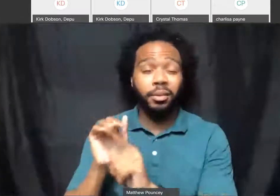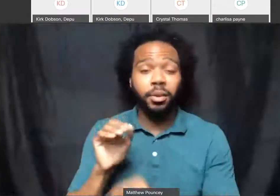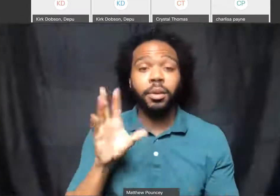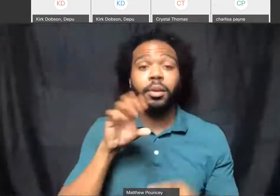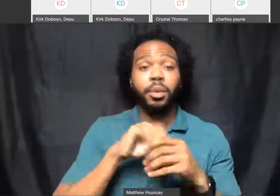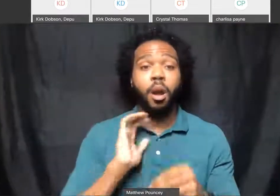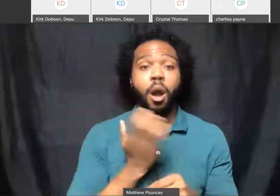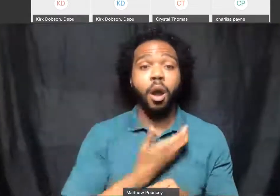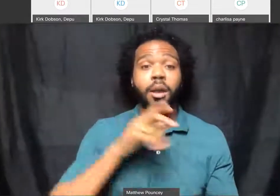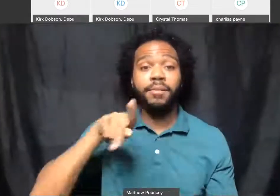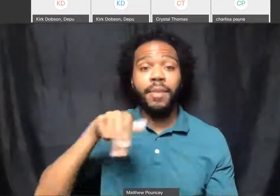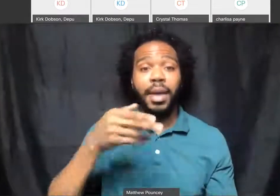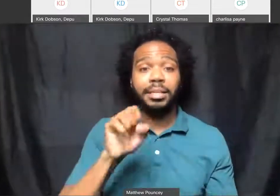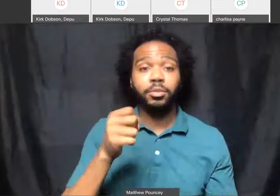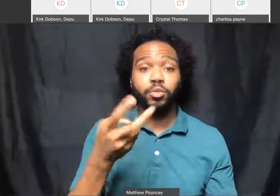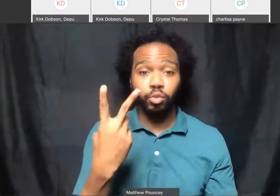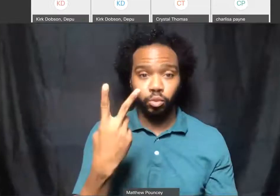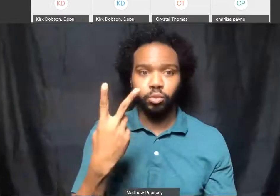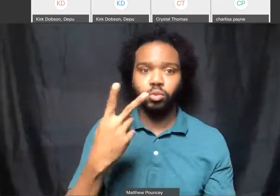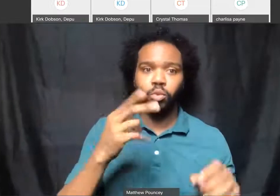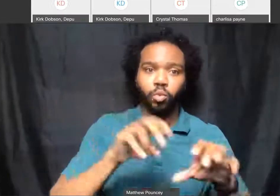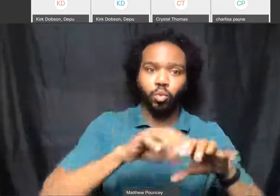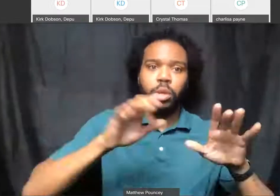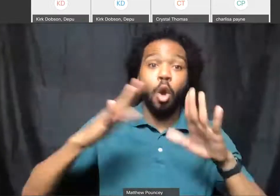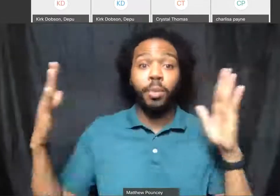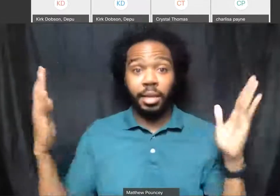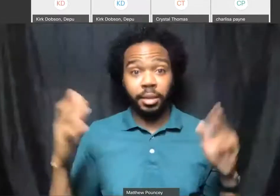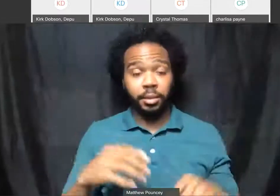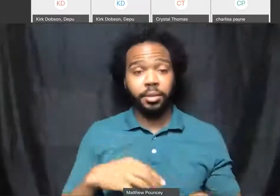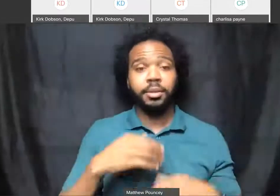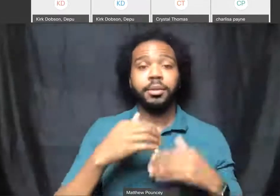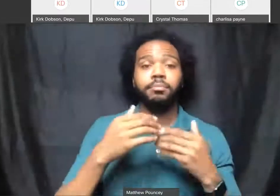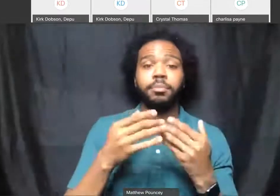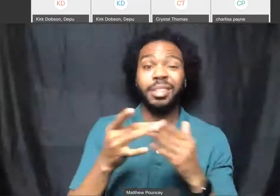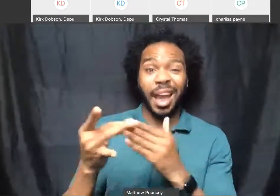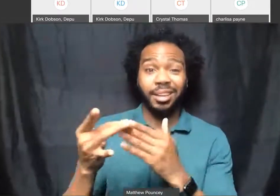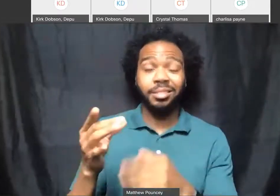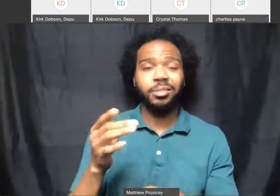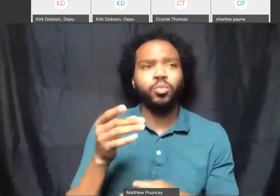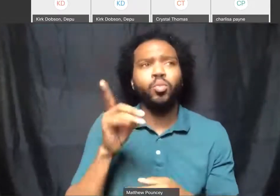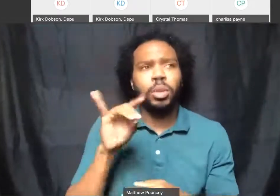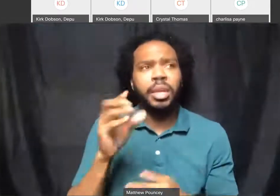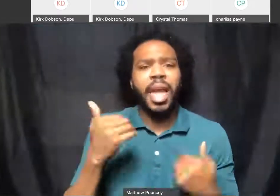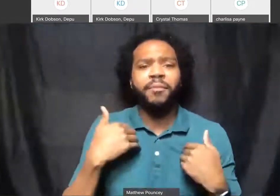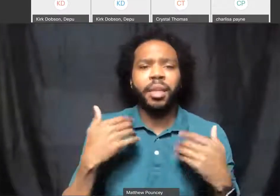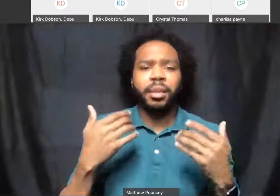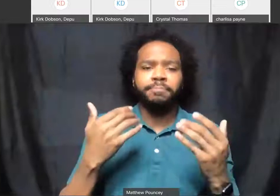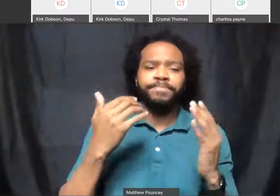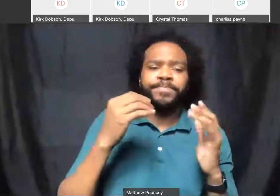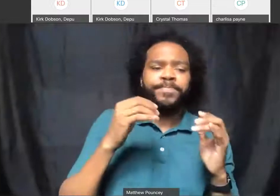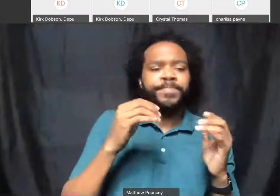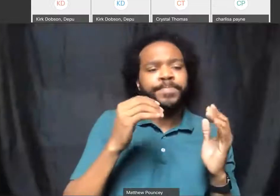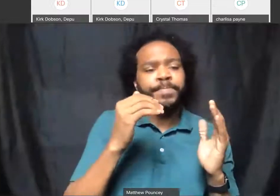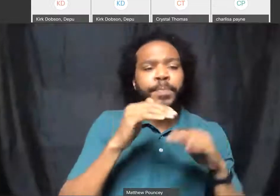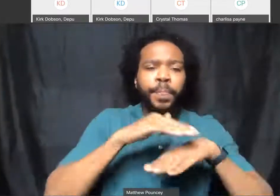Phase 2 reopening guidance, we did give the general sort of parameters of day services. I mean, day services can